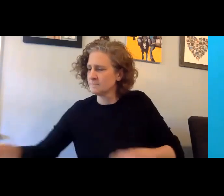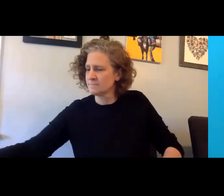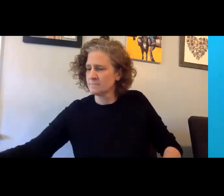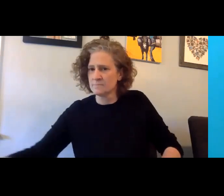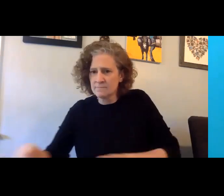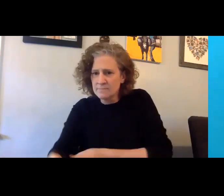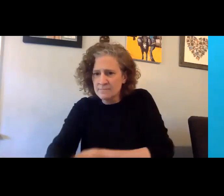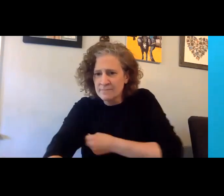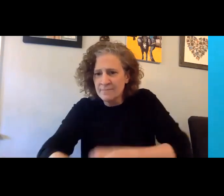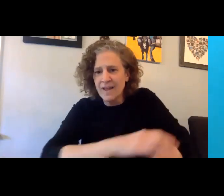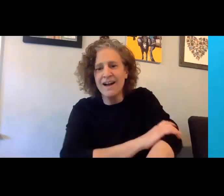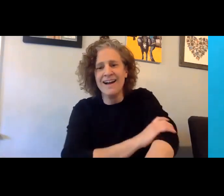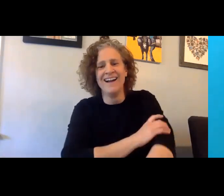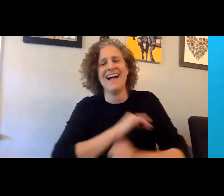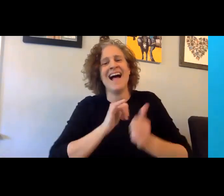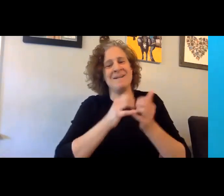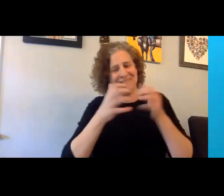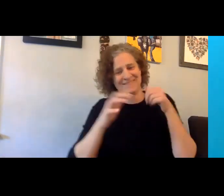Okay.